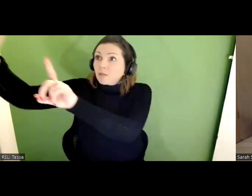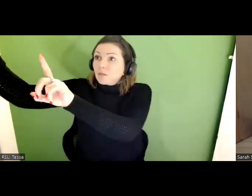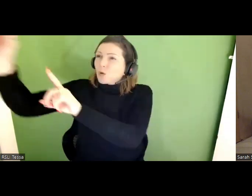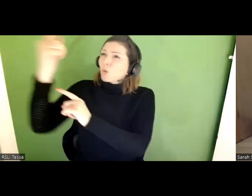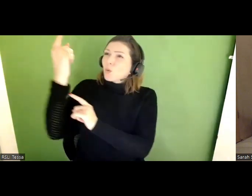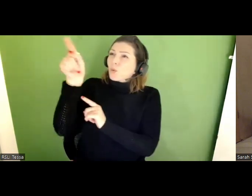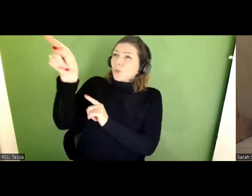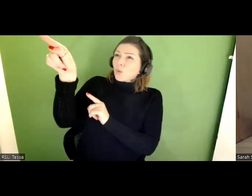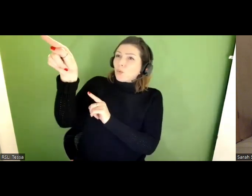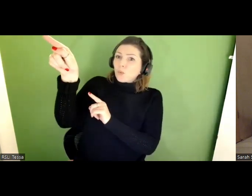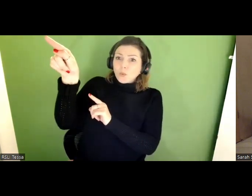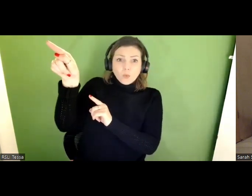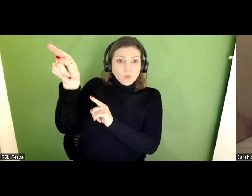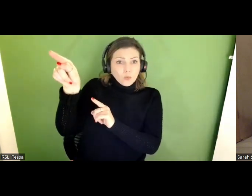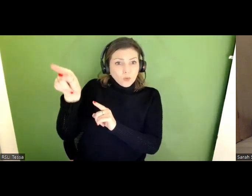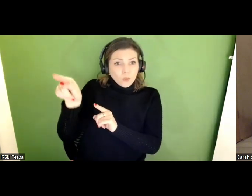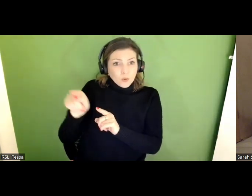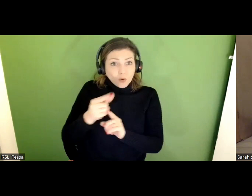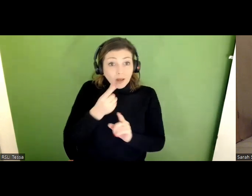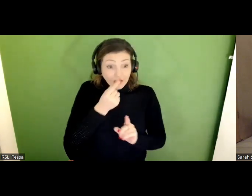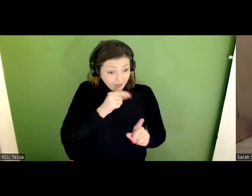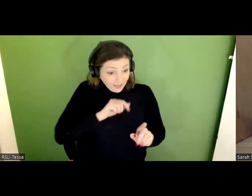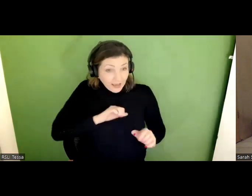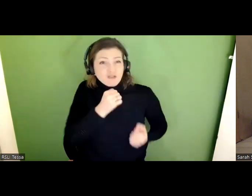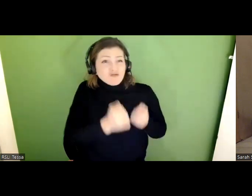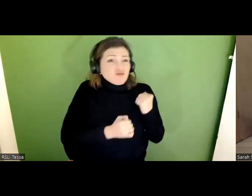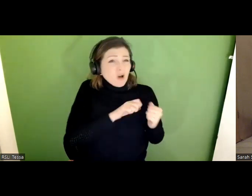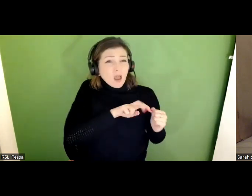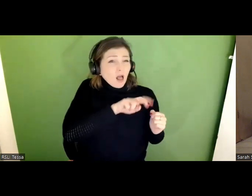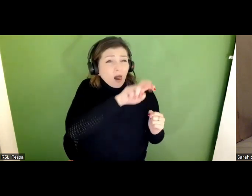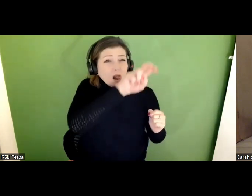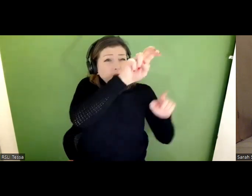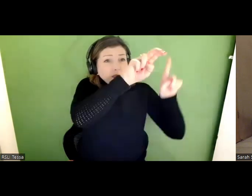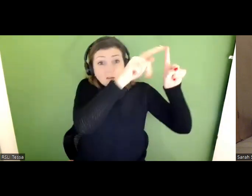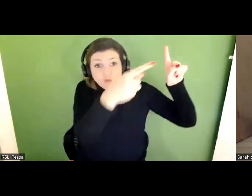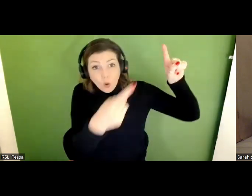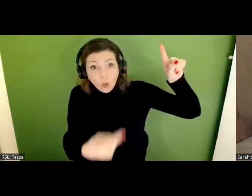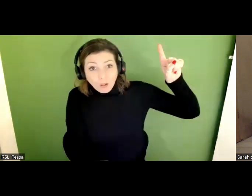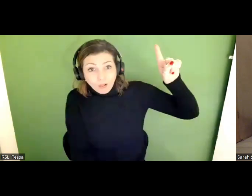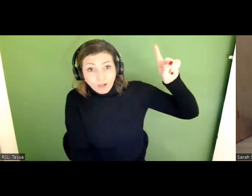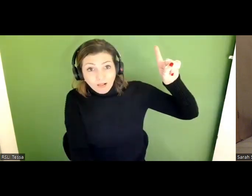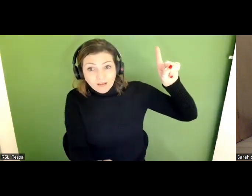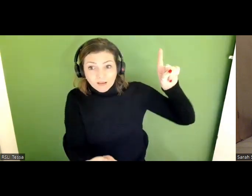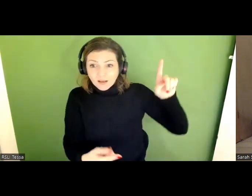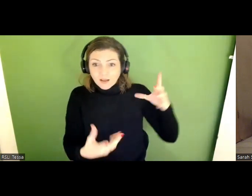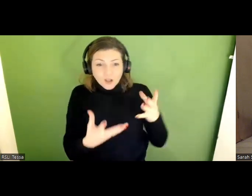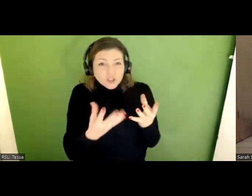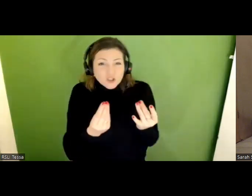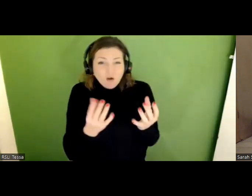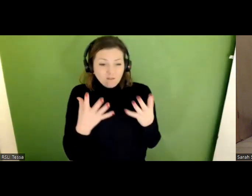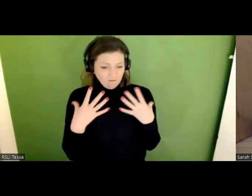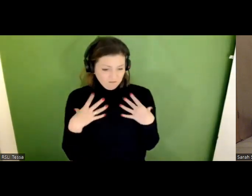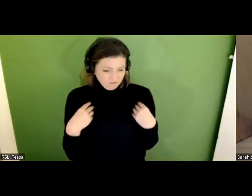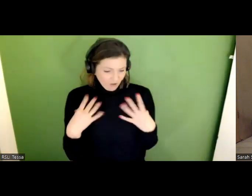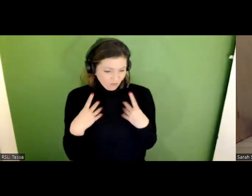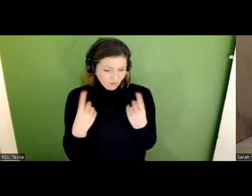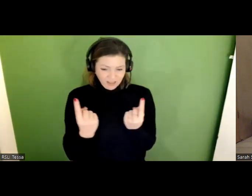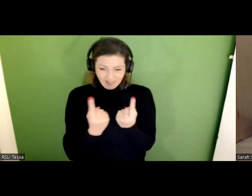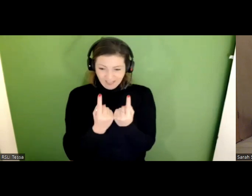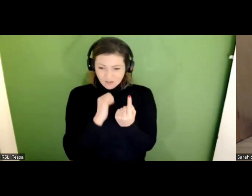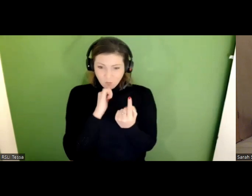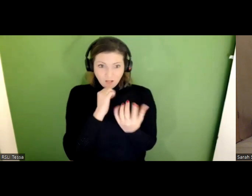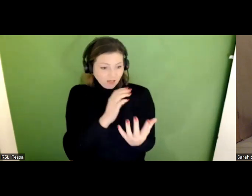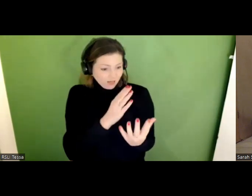there? Can I run up the hill and roll down again? And will soft furry things kiss and hug